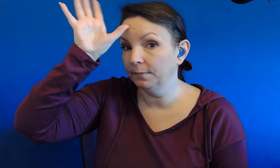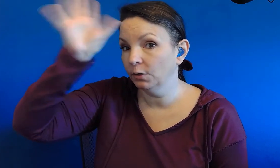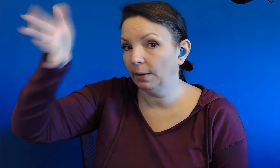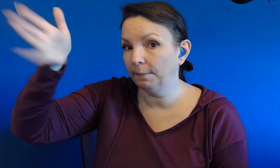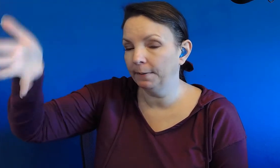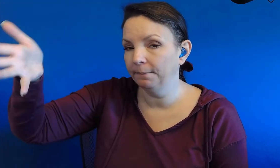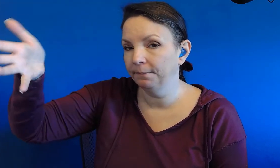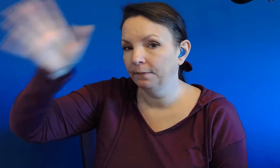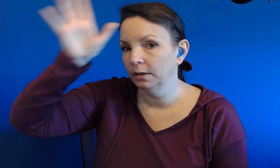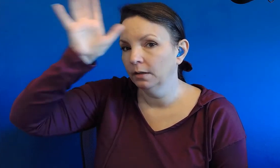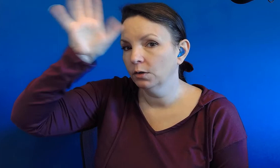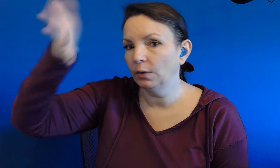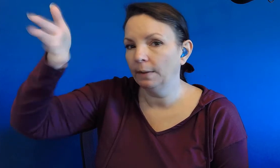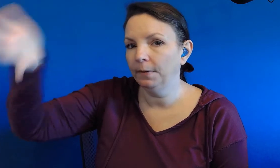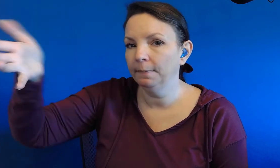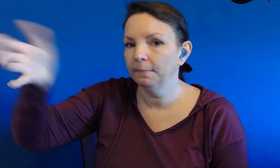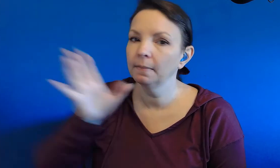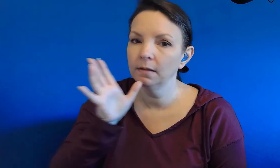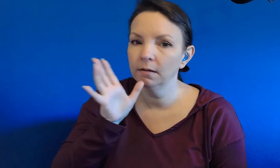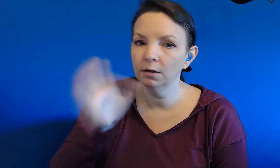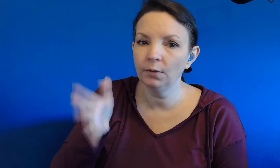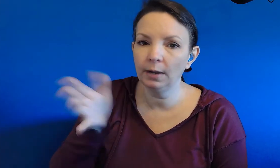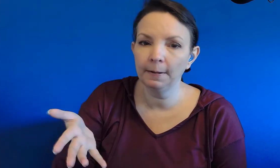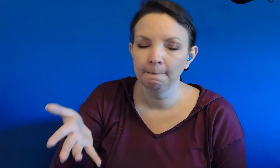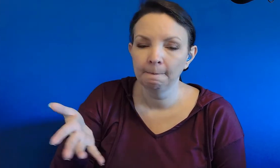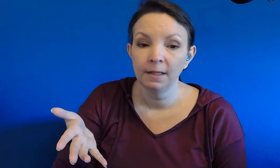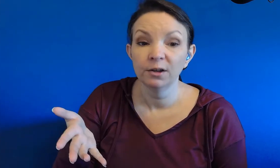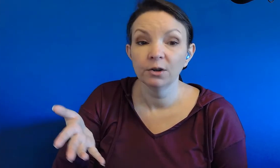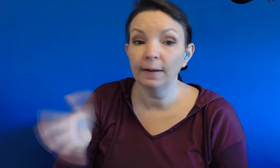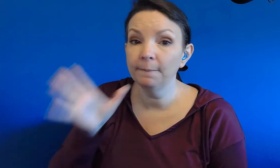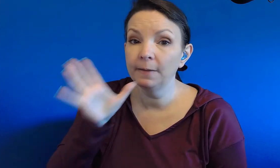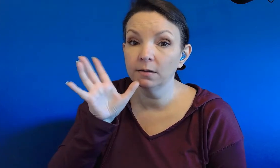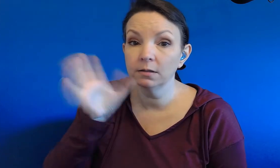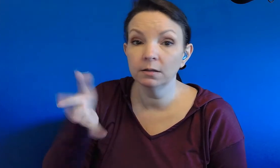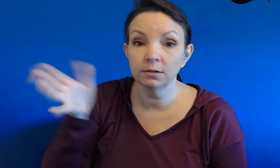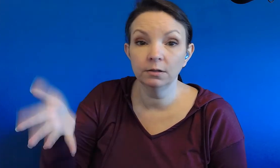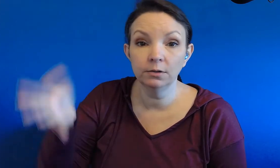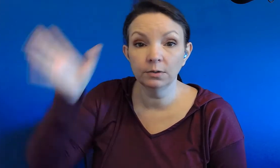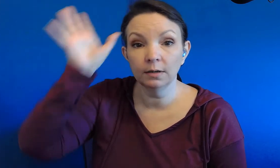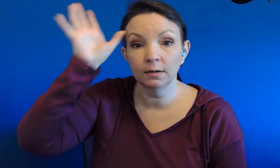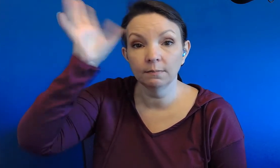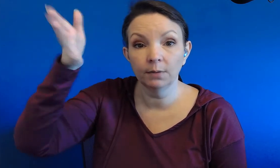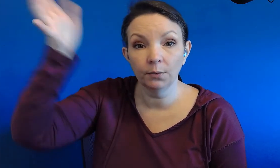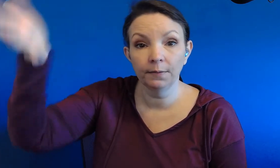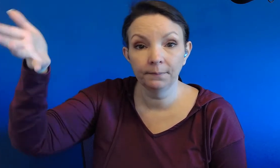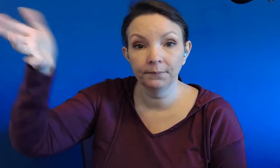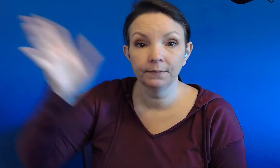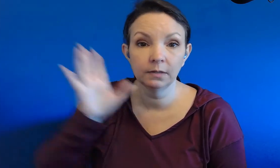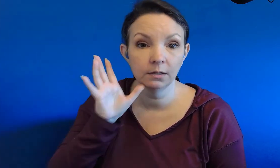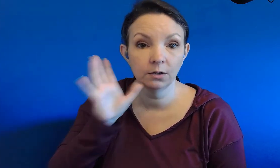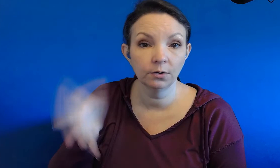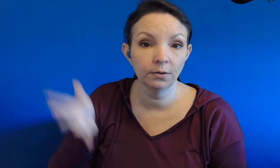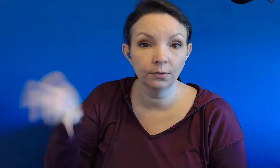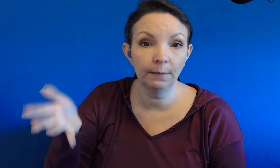Grandpa. Grandpa and grandma. Grandparents is you using both. Grandparents.